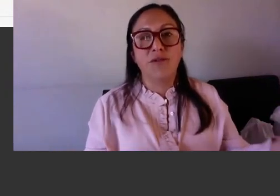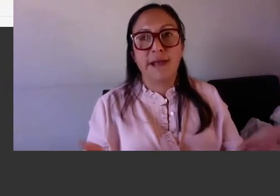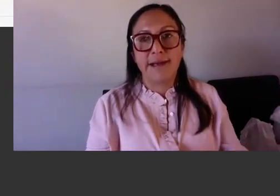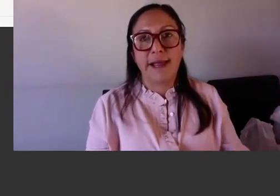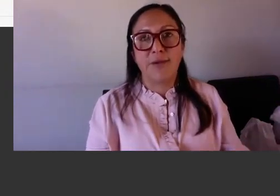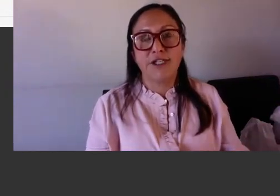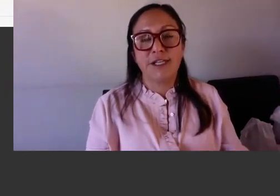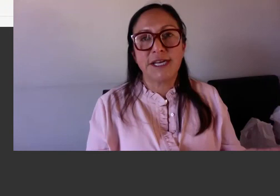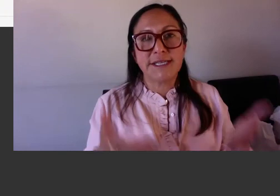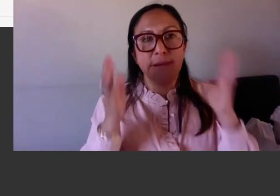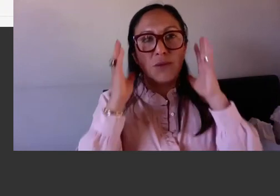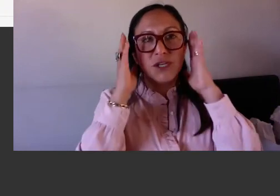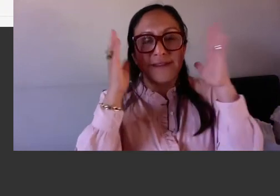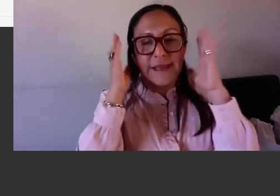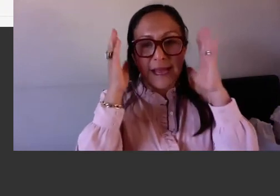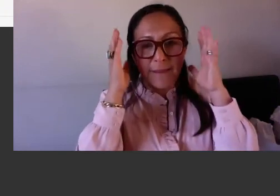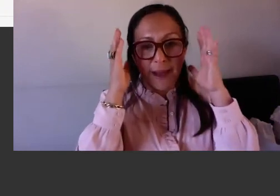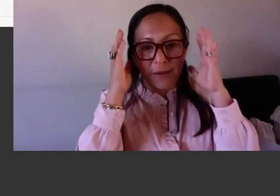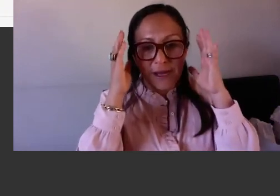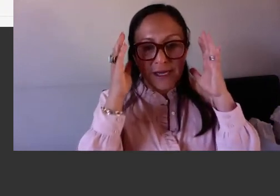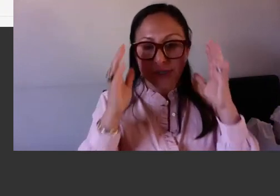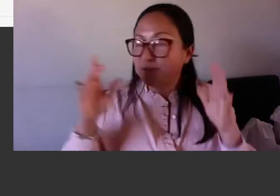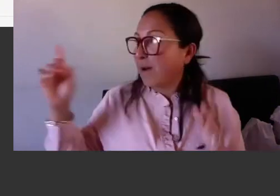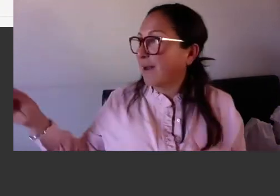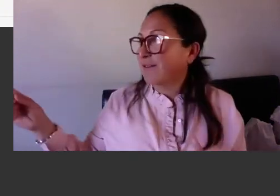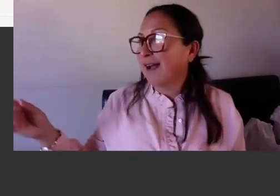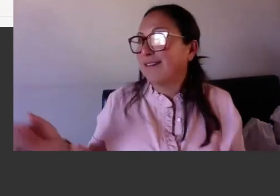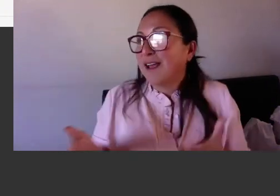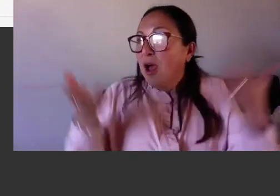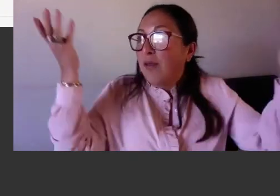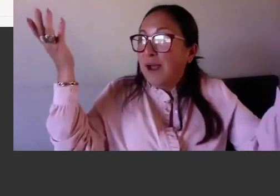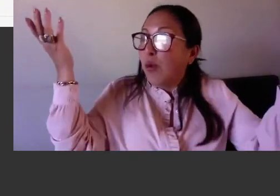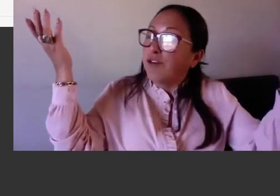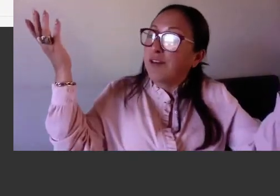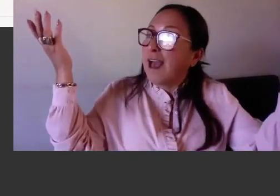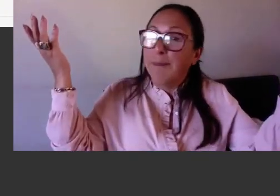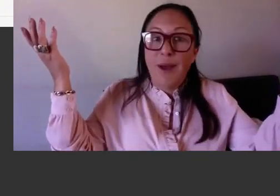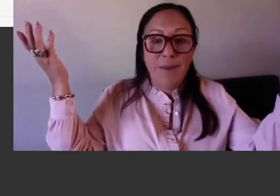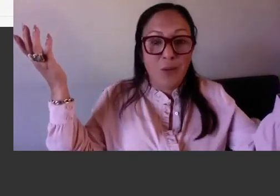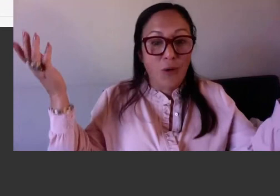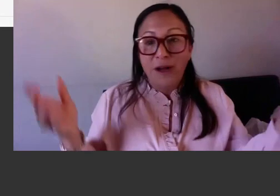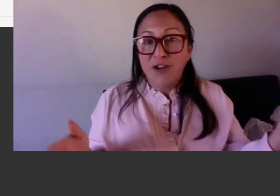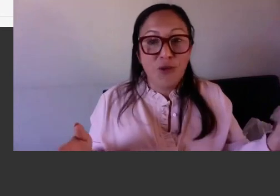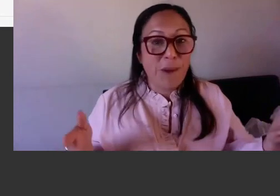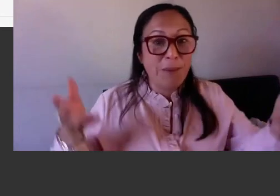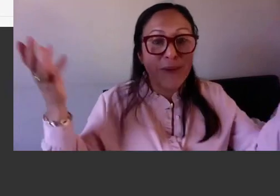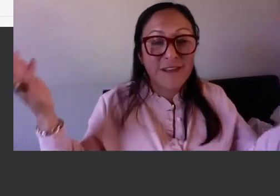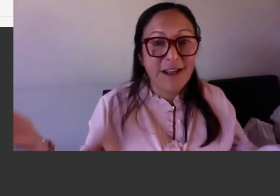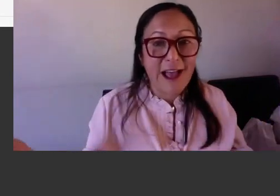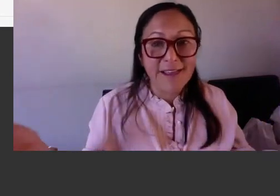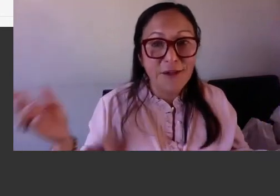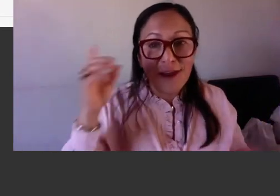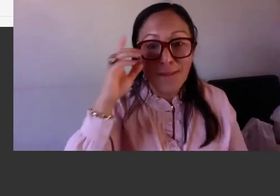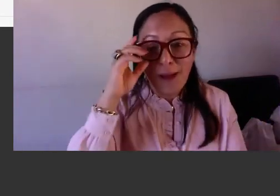through sign language that she could tell me what she was thinking about. She was pointing outside saying like, where's the cat, mom? Or do you remember we saw